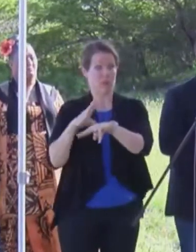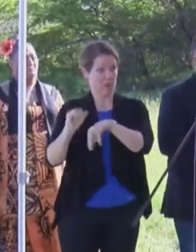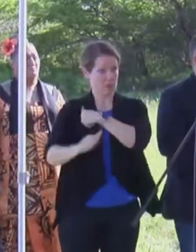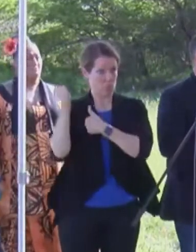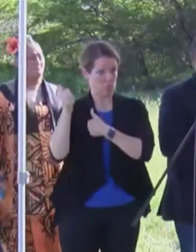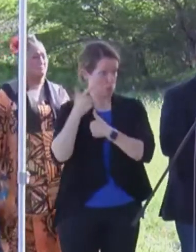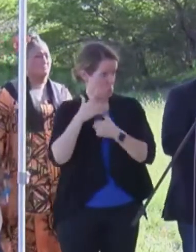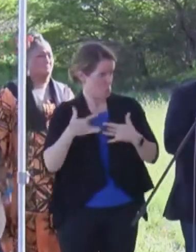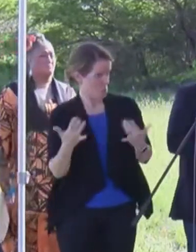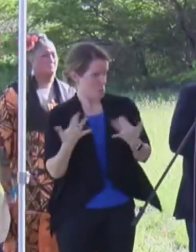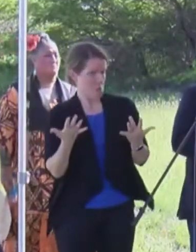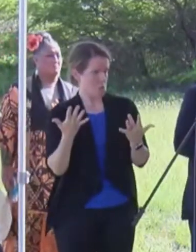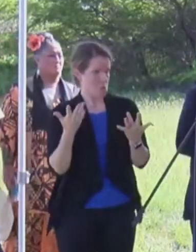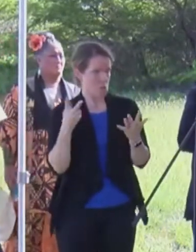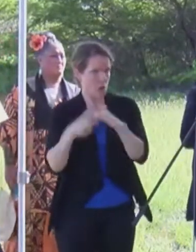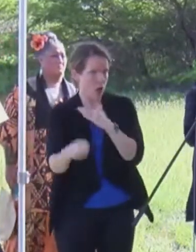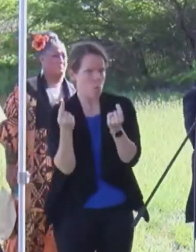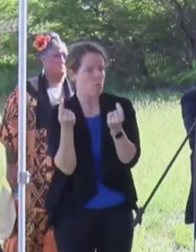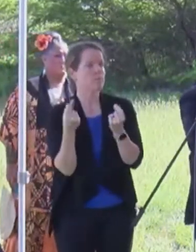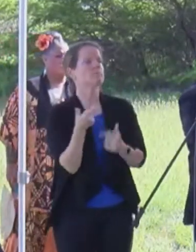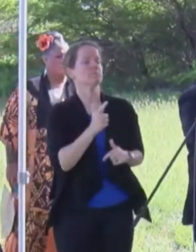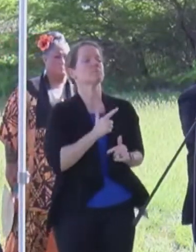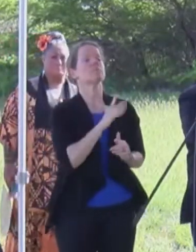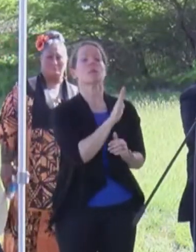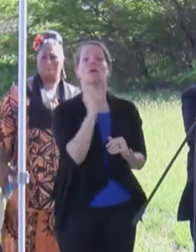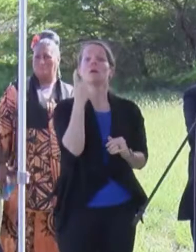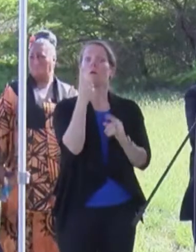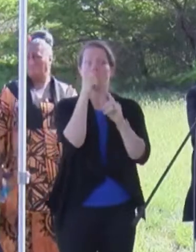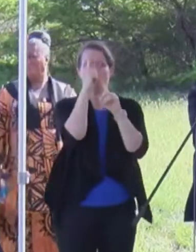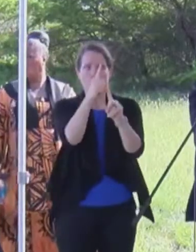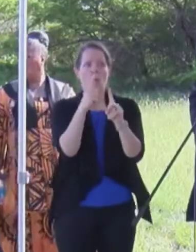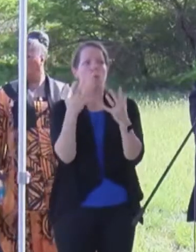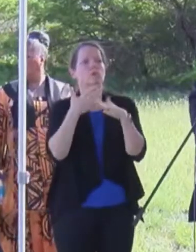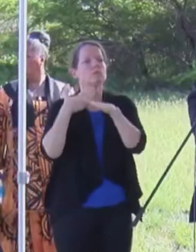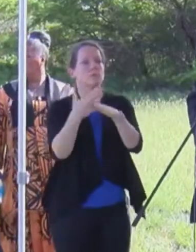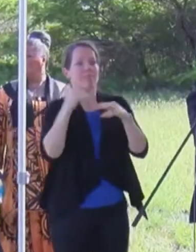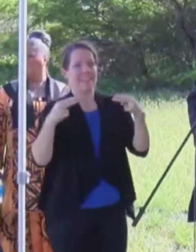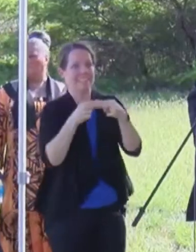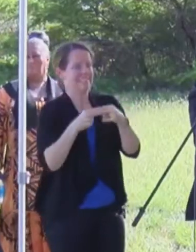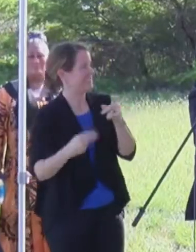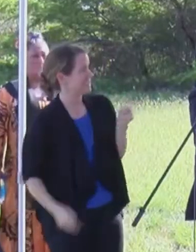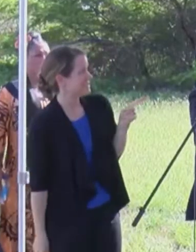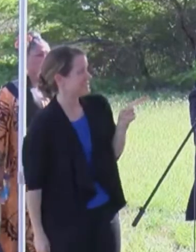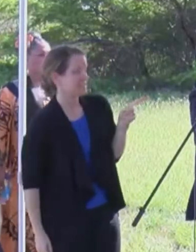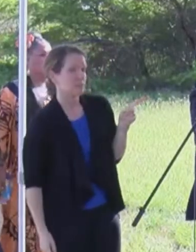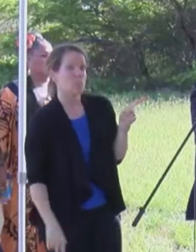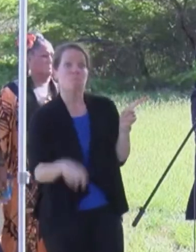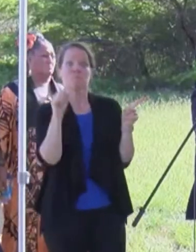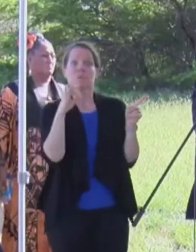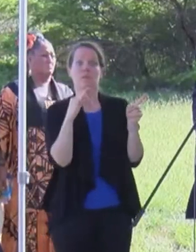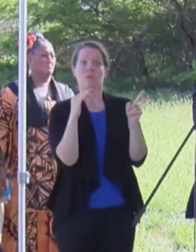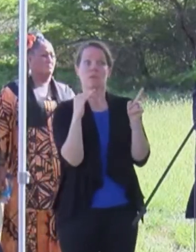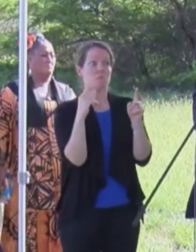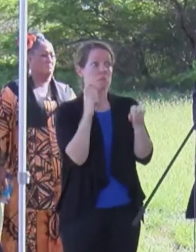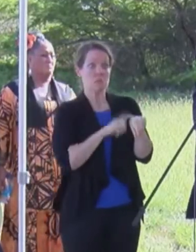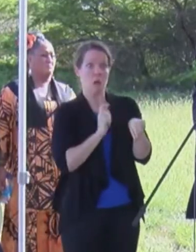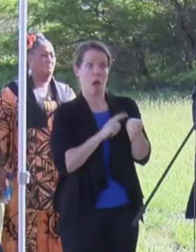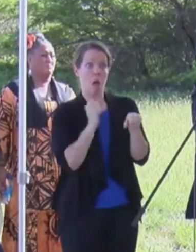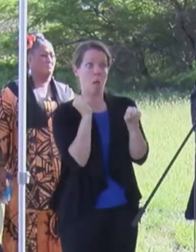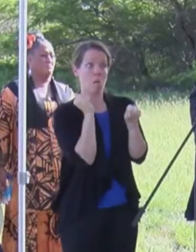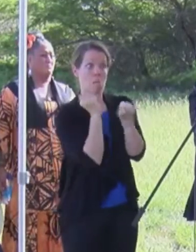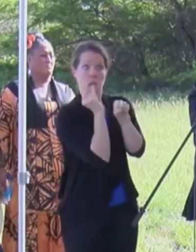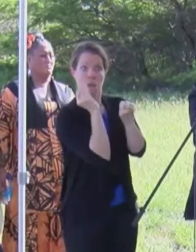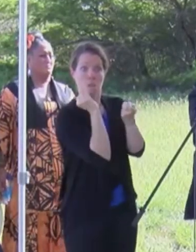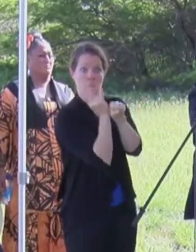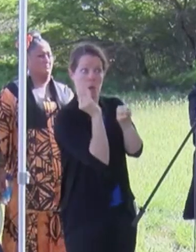Well, one of the large purposes today was to show you this slide. And if we meet these milestones, it's very